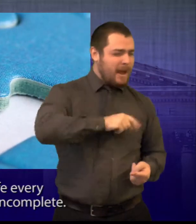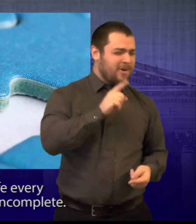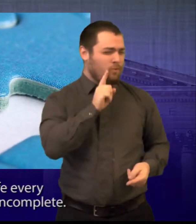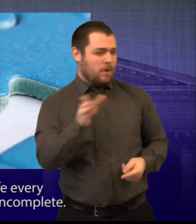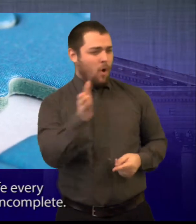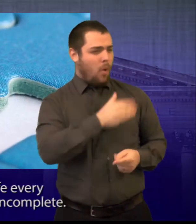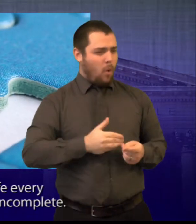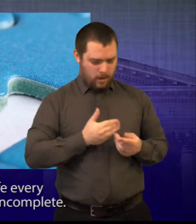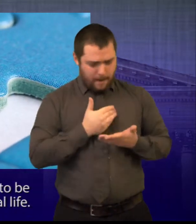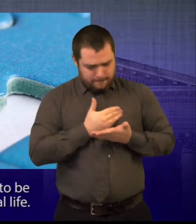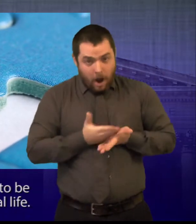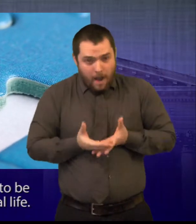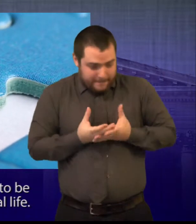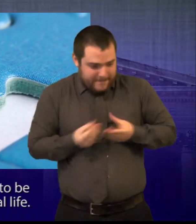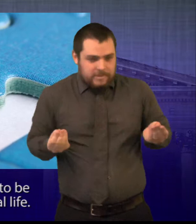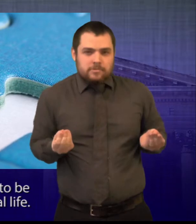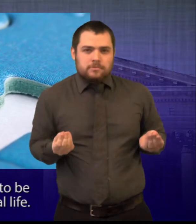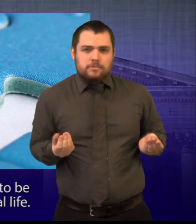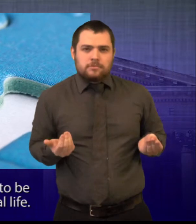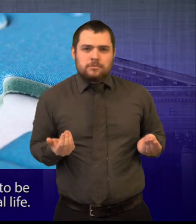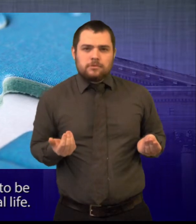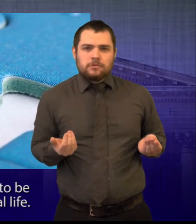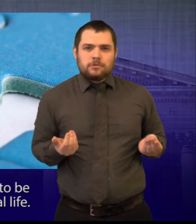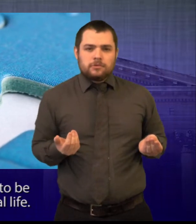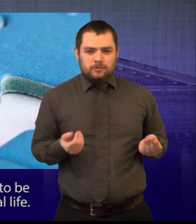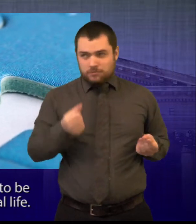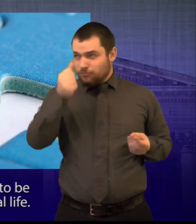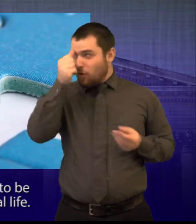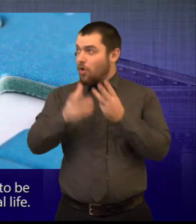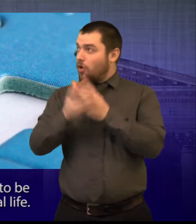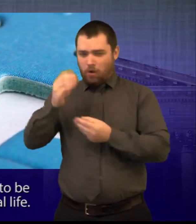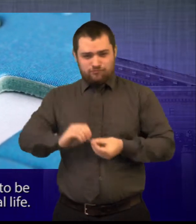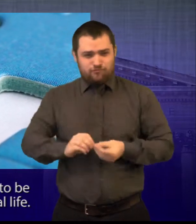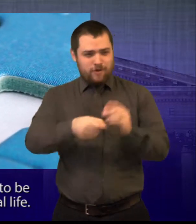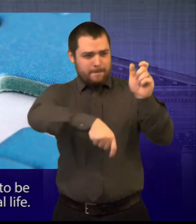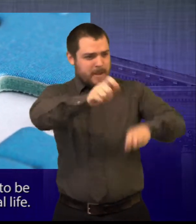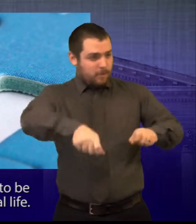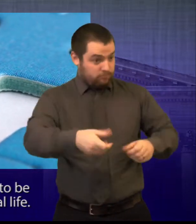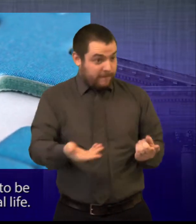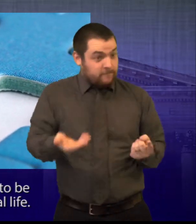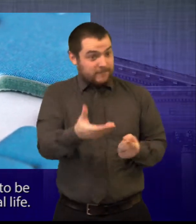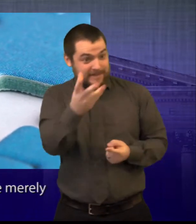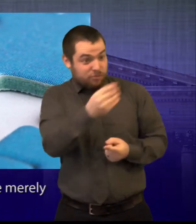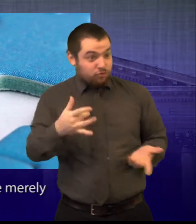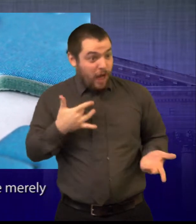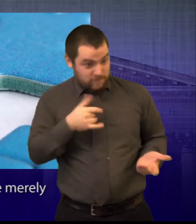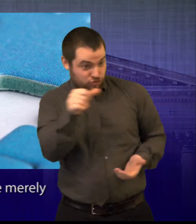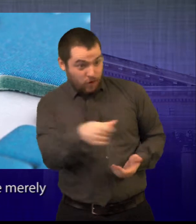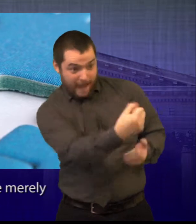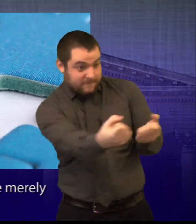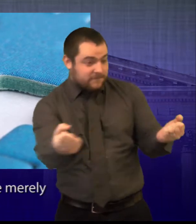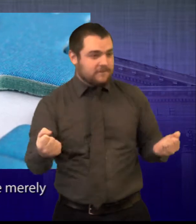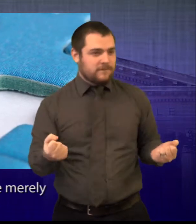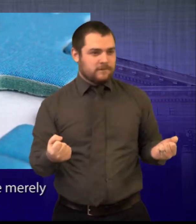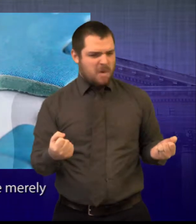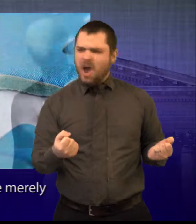hopelessly incomplete. We were never designed to be complete without spiritual life. We were never meant